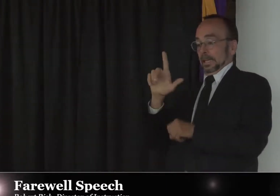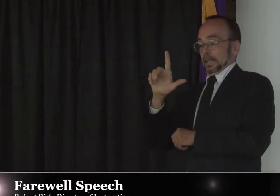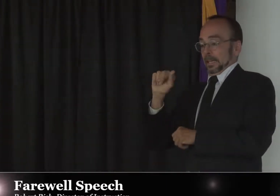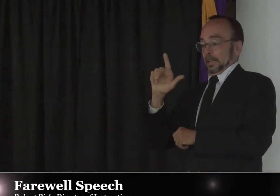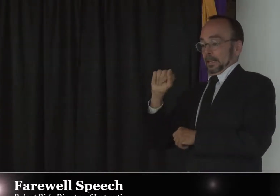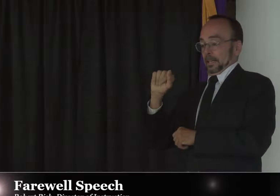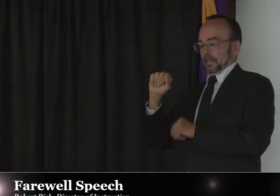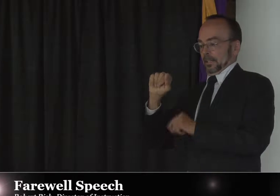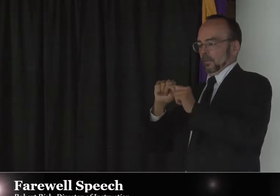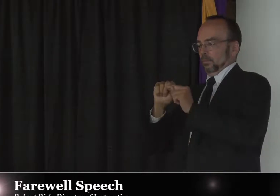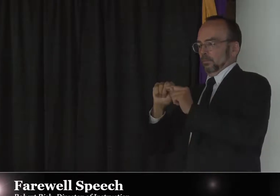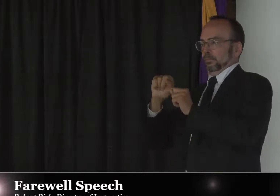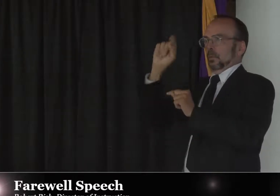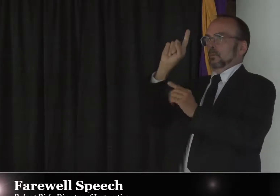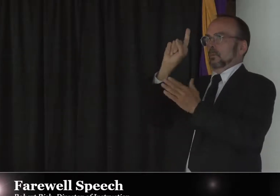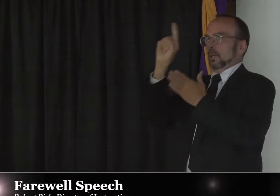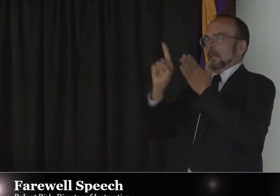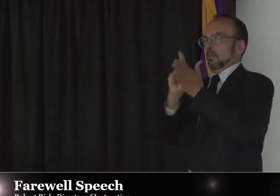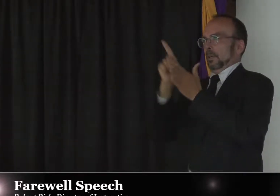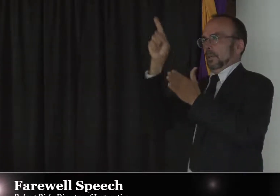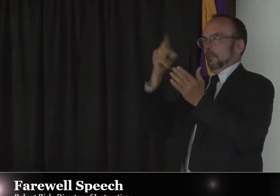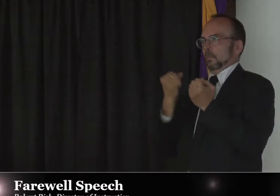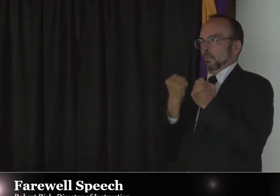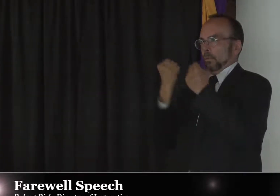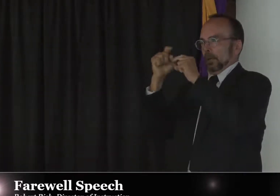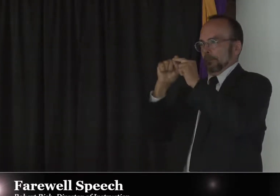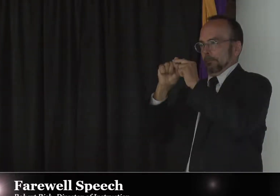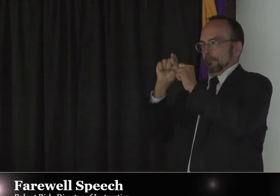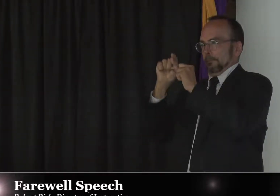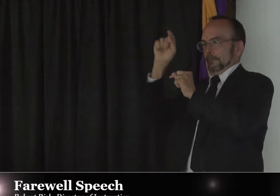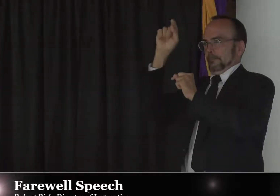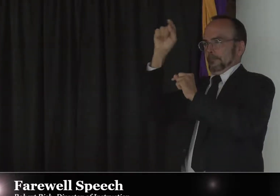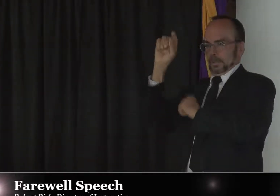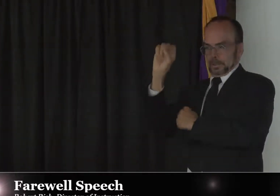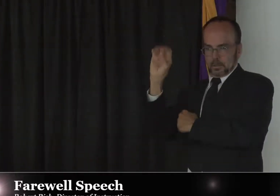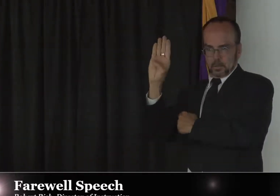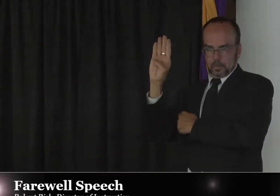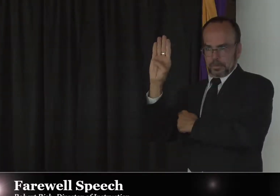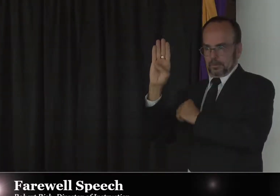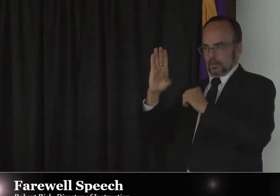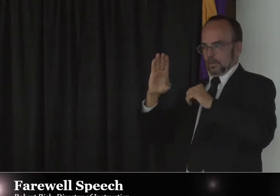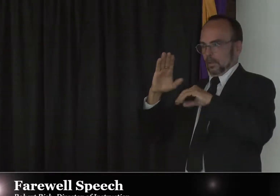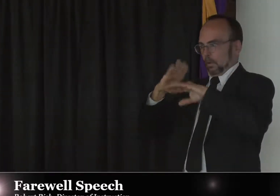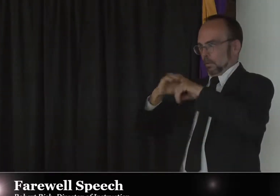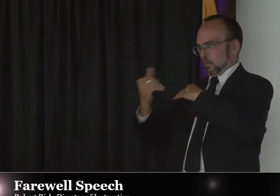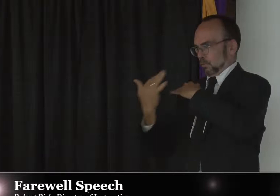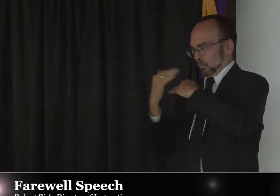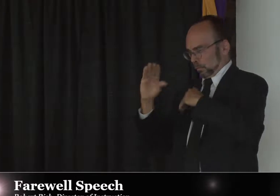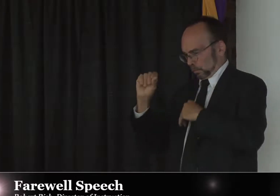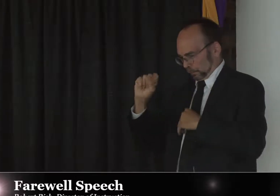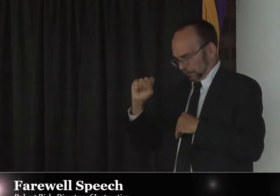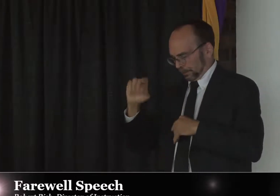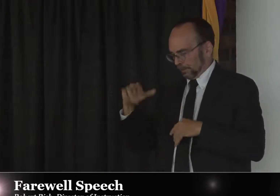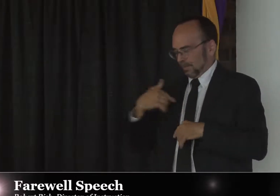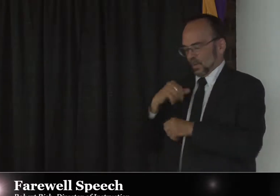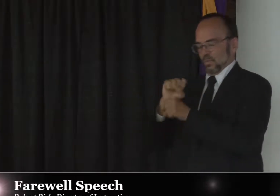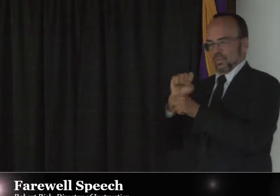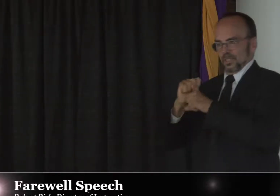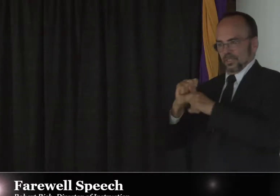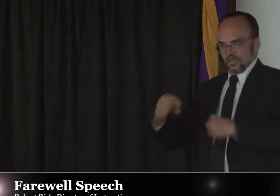27 in Santa Barbara. It's an hour north from LA. It's on the coast.